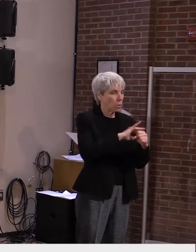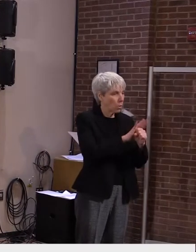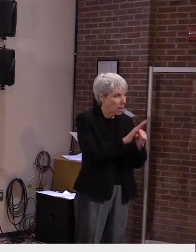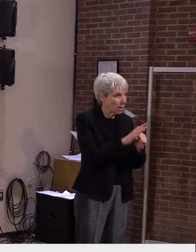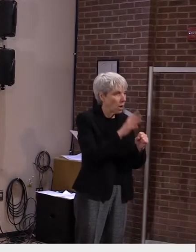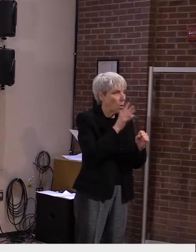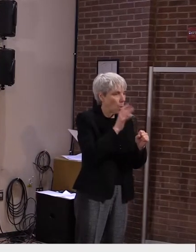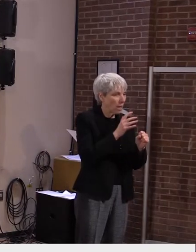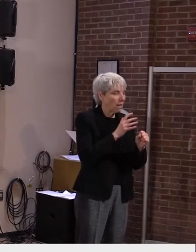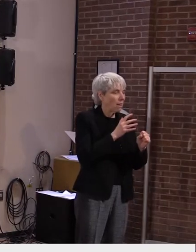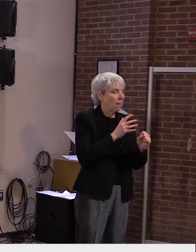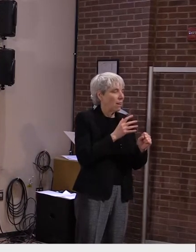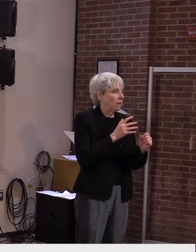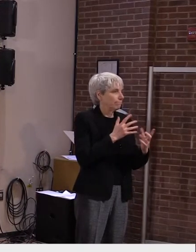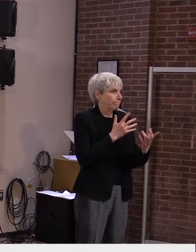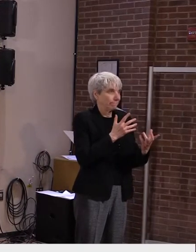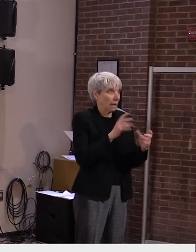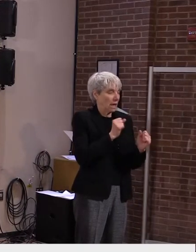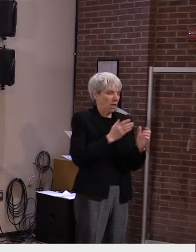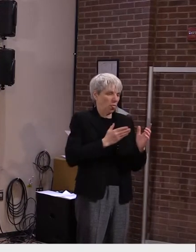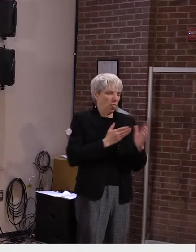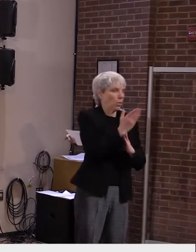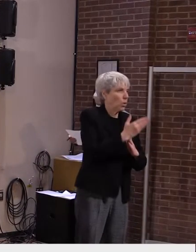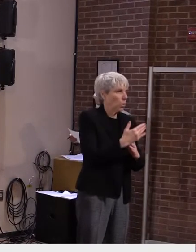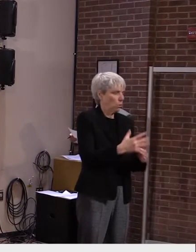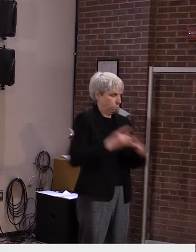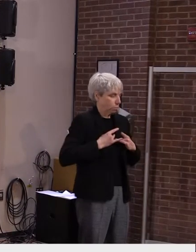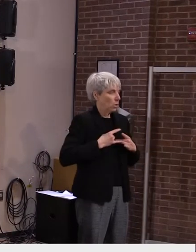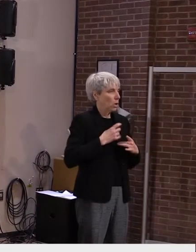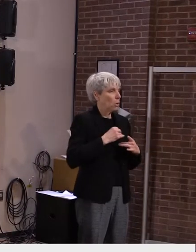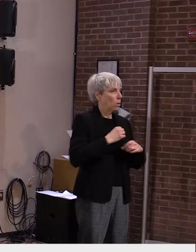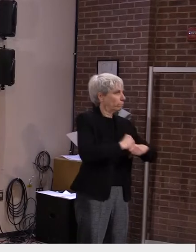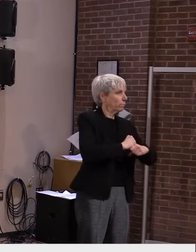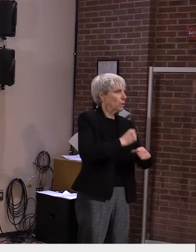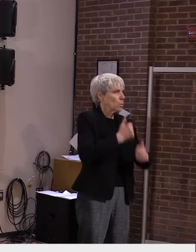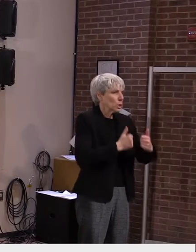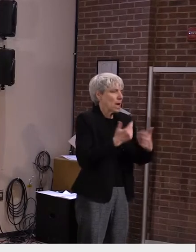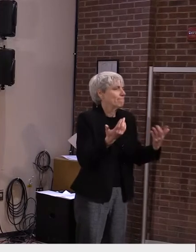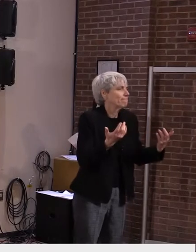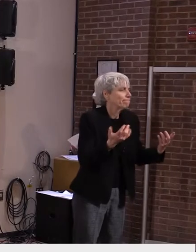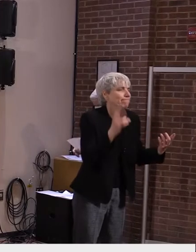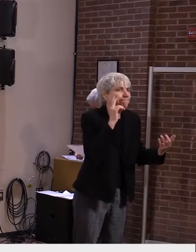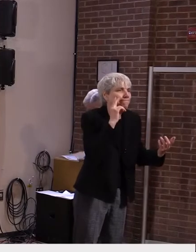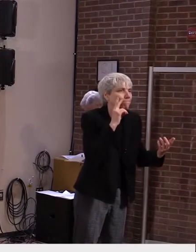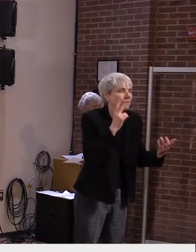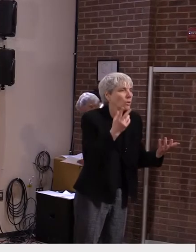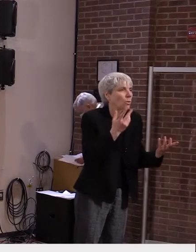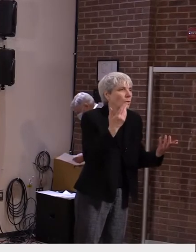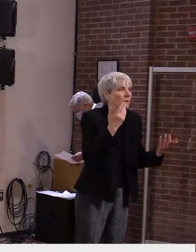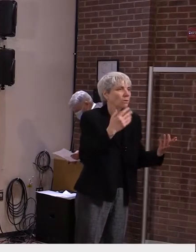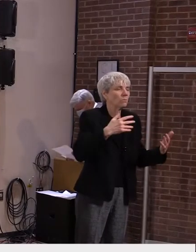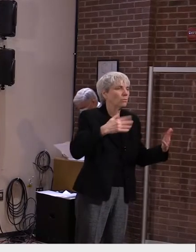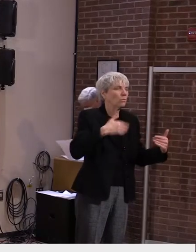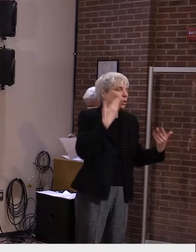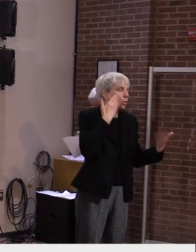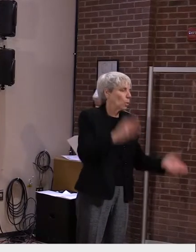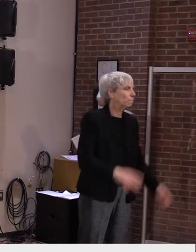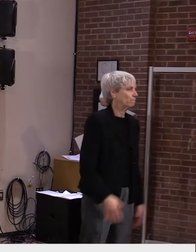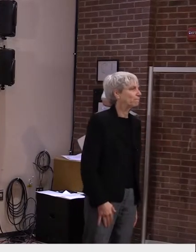that we have, that the vaccines actually provide us with, by the way. So I think it'd be premature to say anything